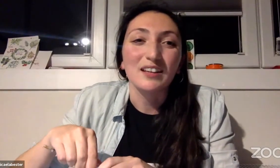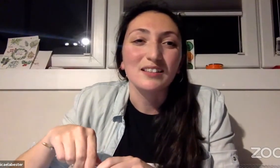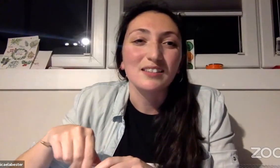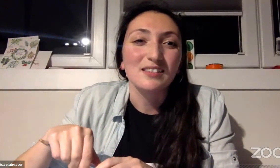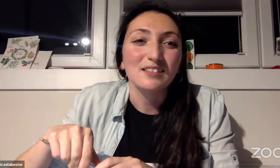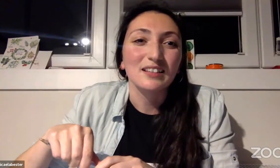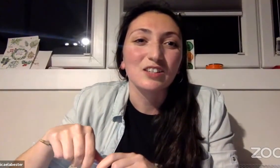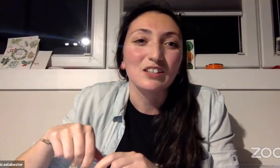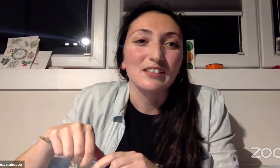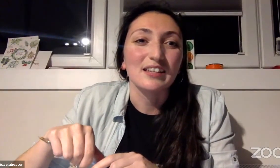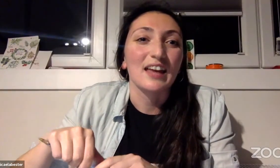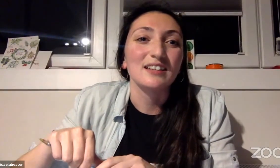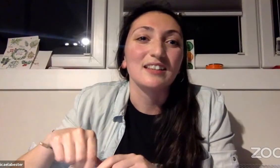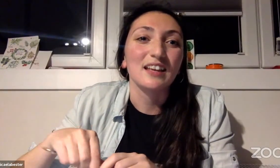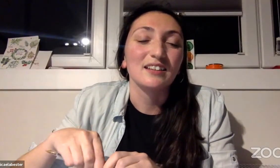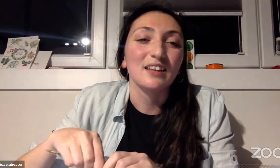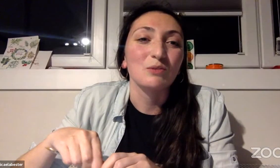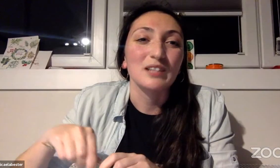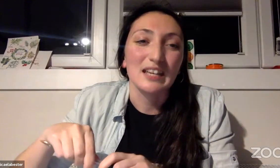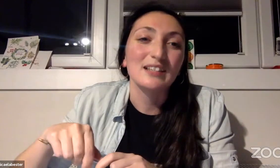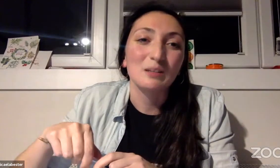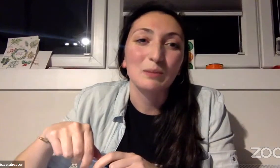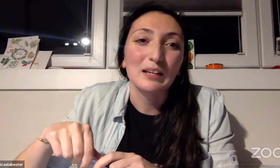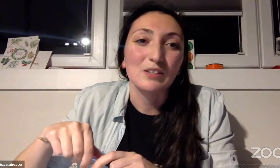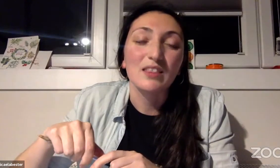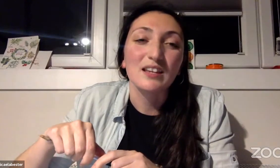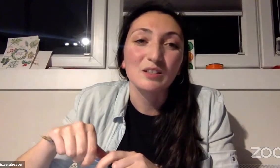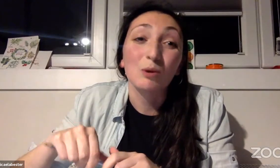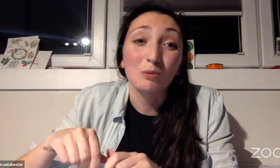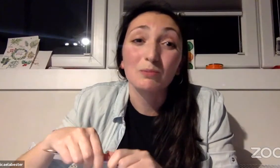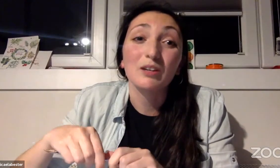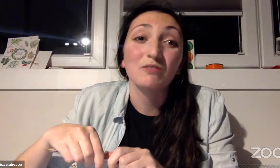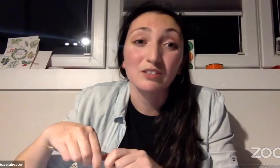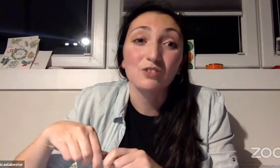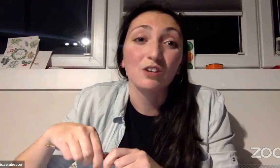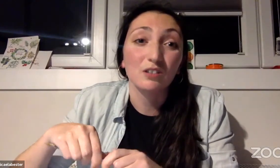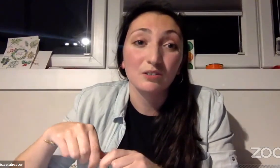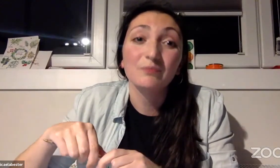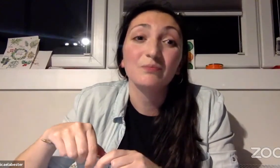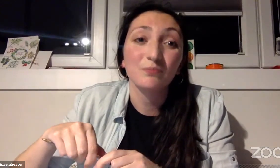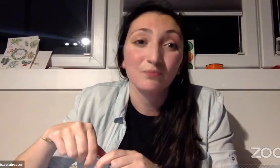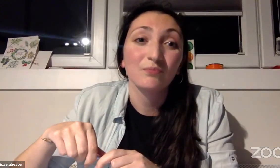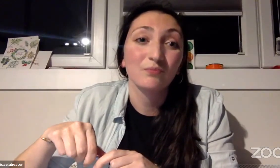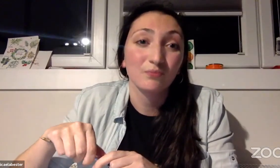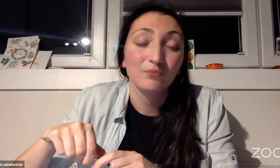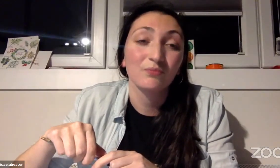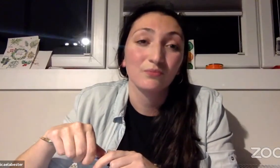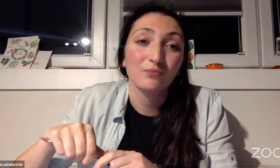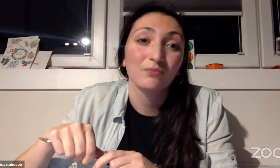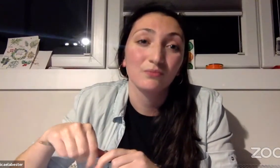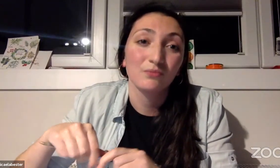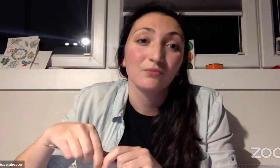don't think it's to the standard that they would need it to be. So I think it's probably a real struggle.